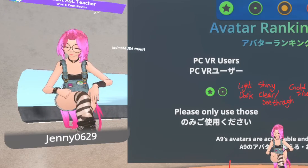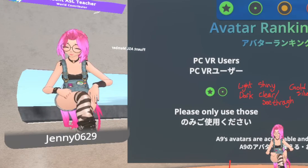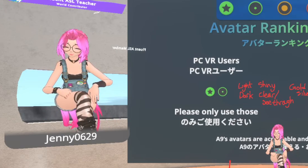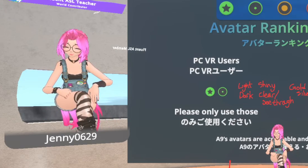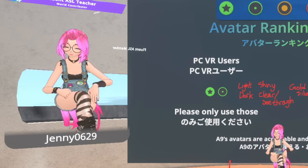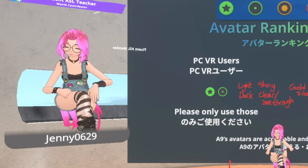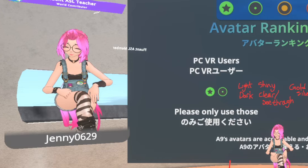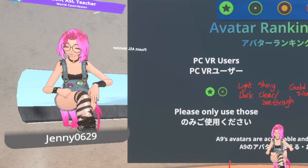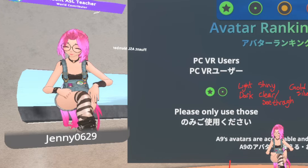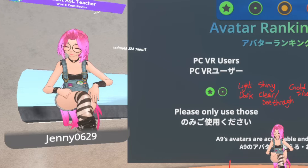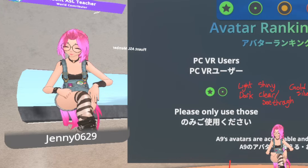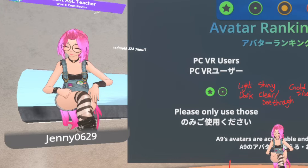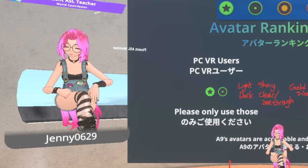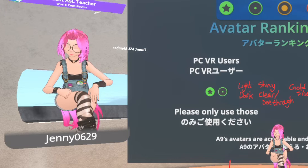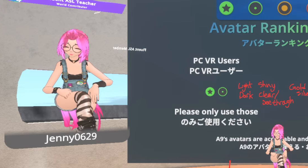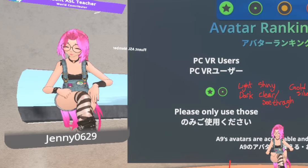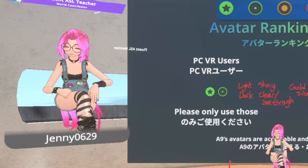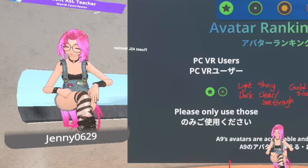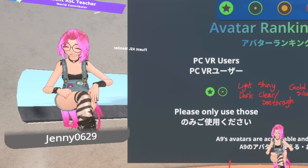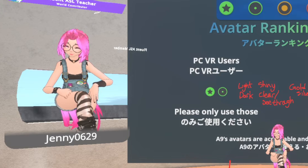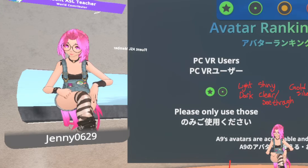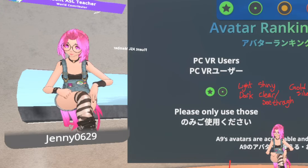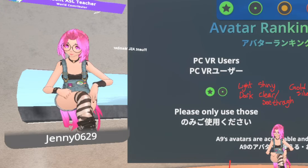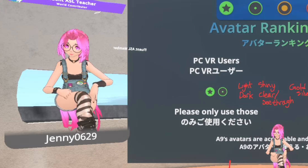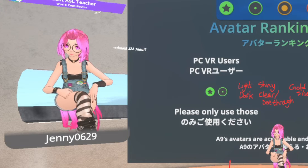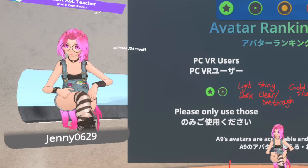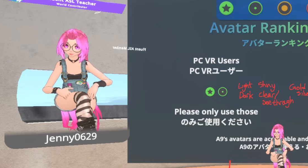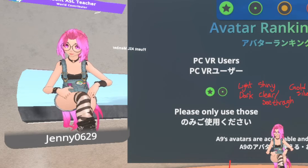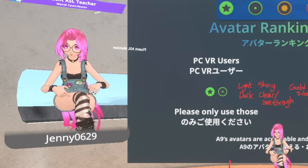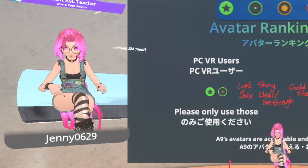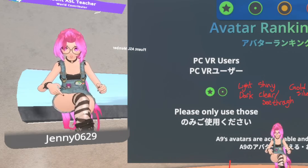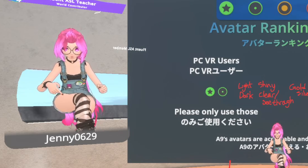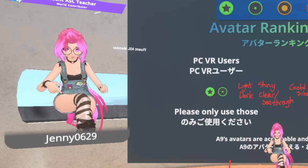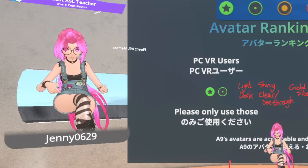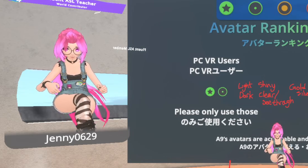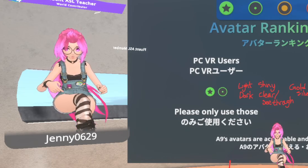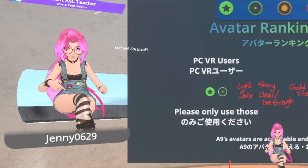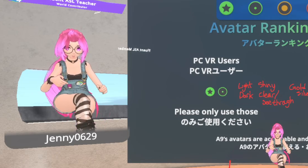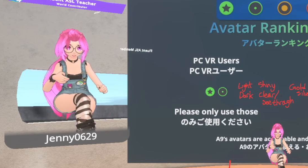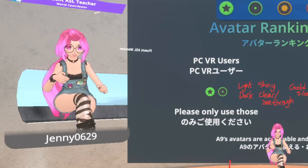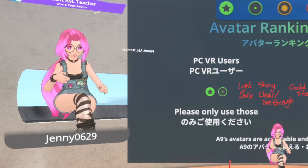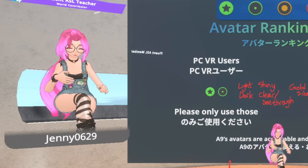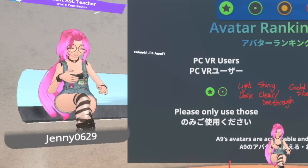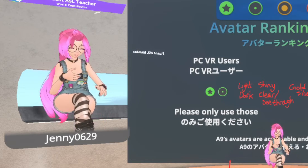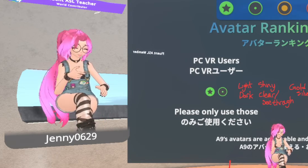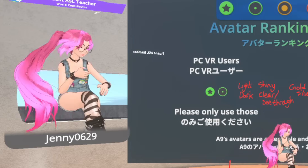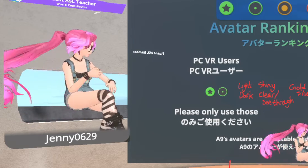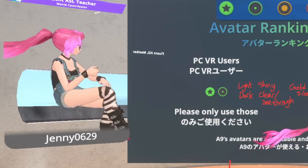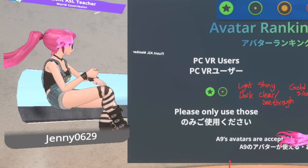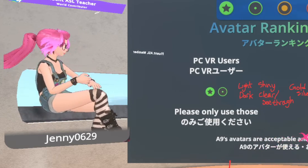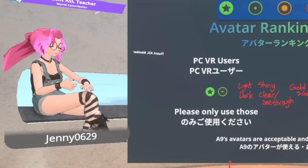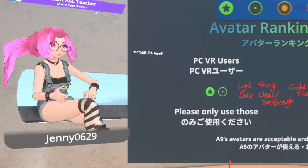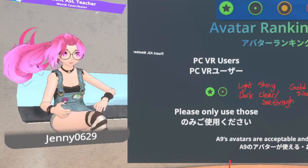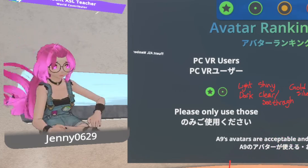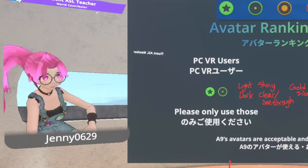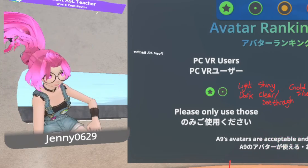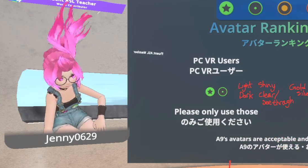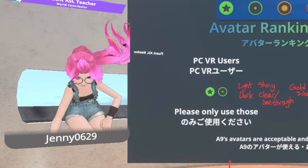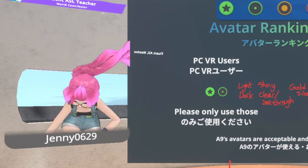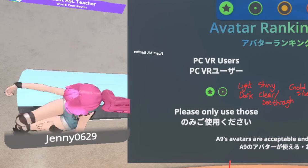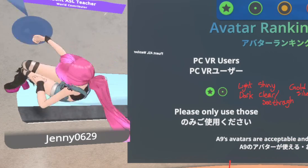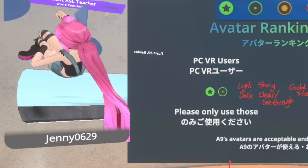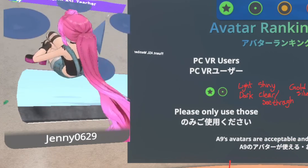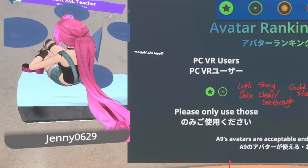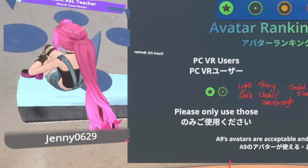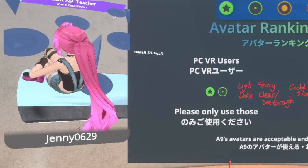and is that actually how you see me? I think everybody else sees me fine. Yes. Let me take a... Unclear. That's I was about to say shaders.